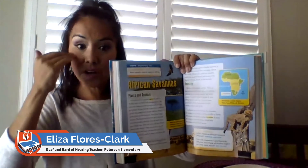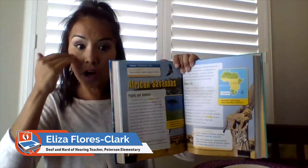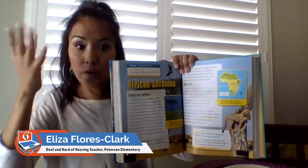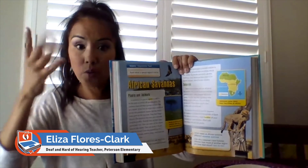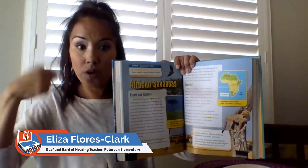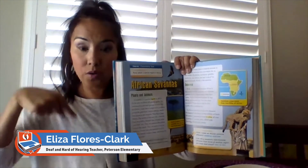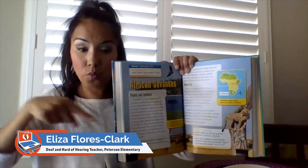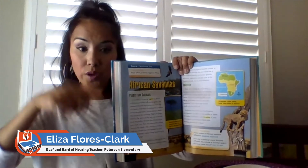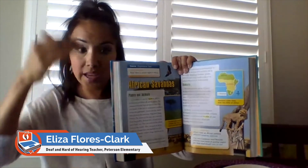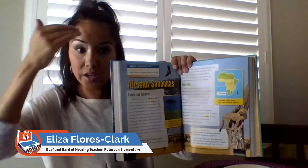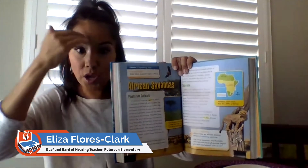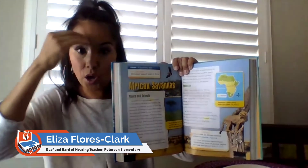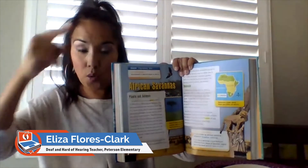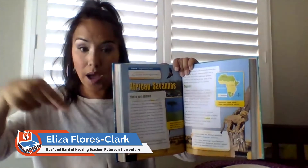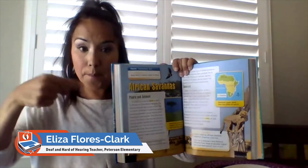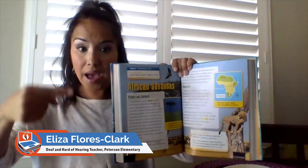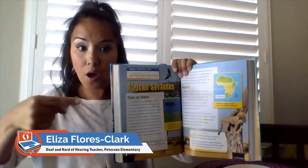knowing what we know,